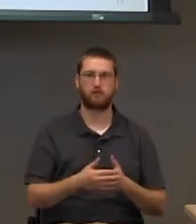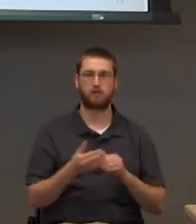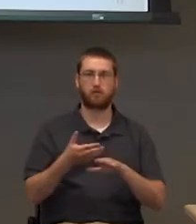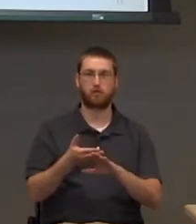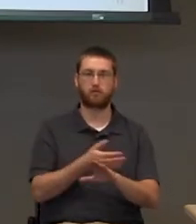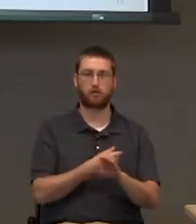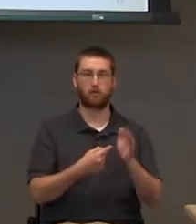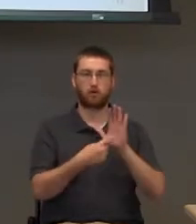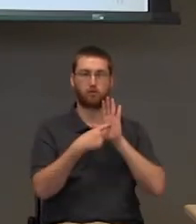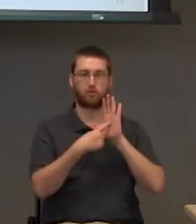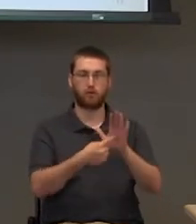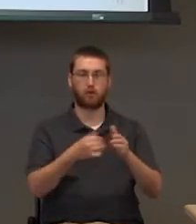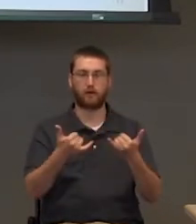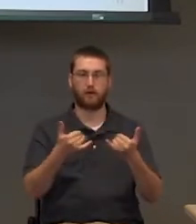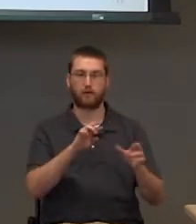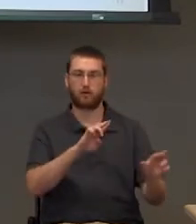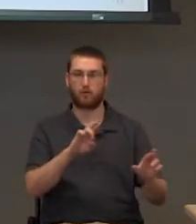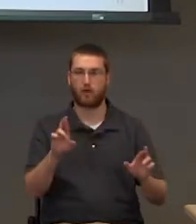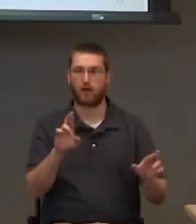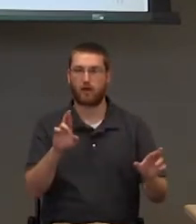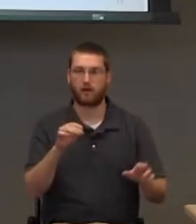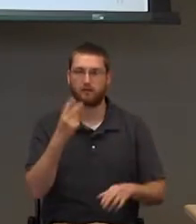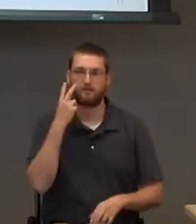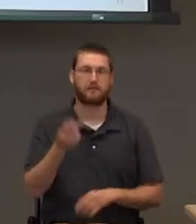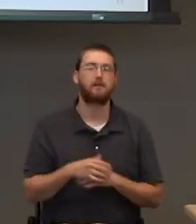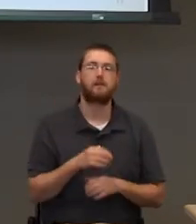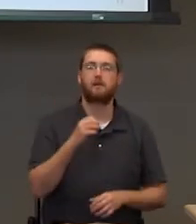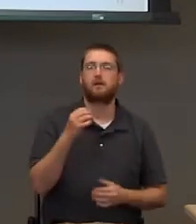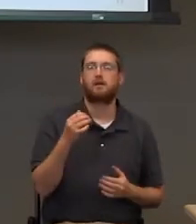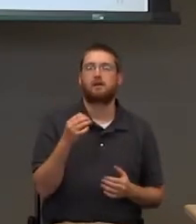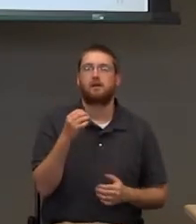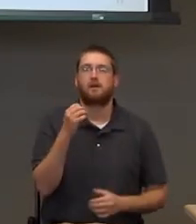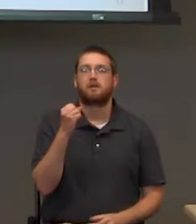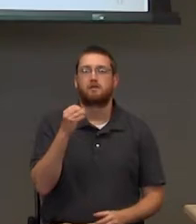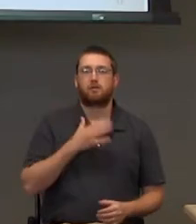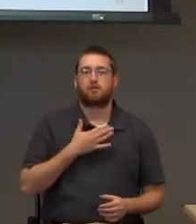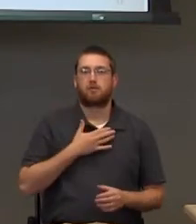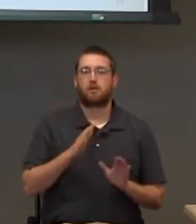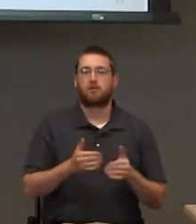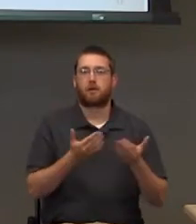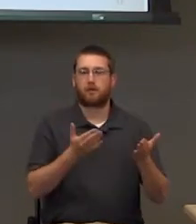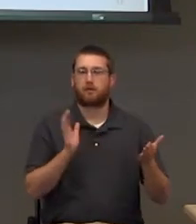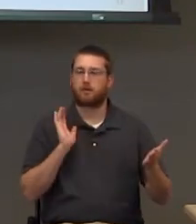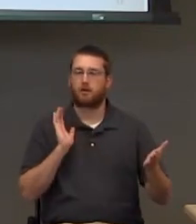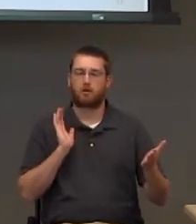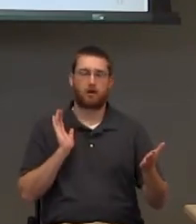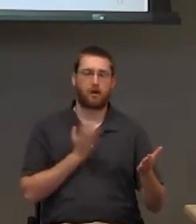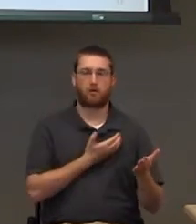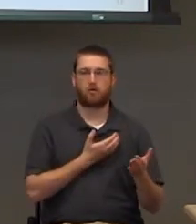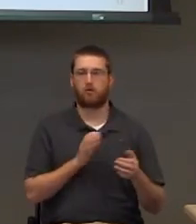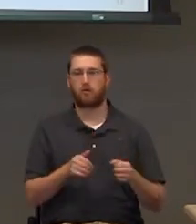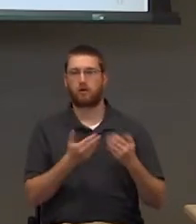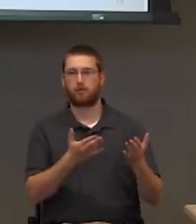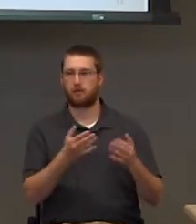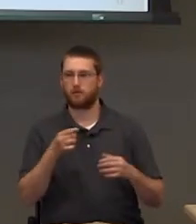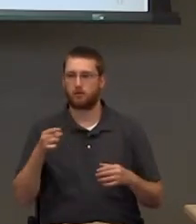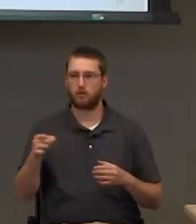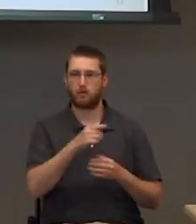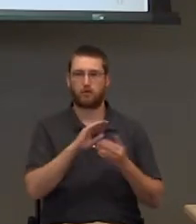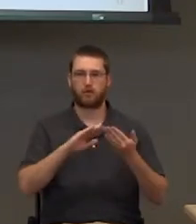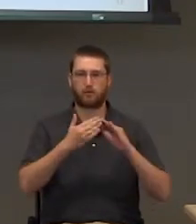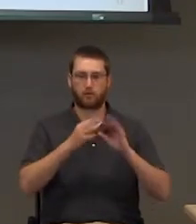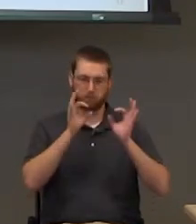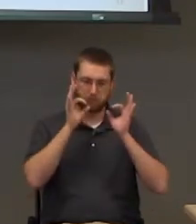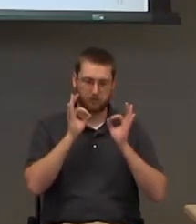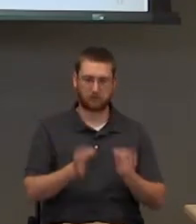you, because now I have you on the edge of your seat, is I'm going to tell you that this is our recommendation. All of these are our recommendations. You as a community ultimately will